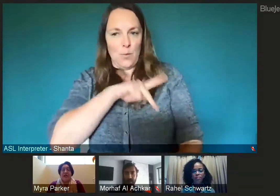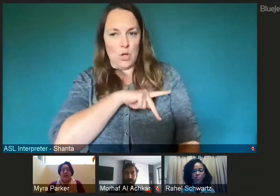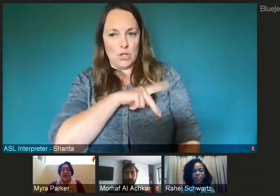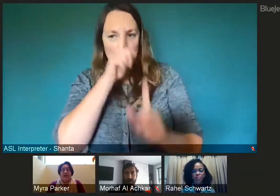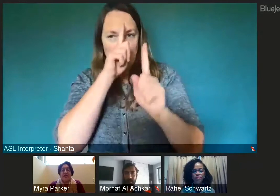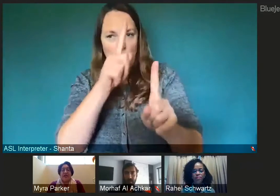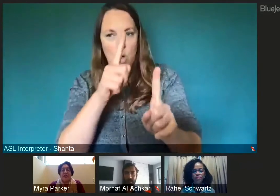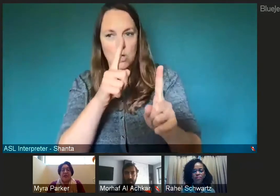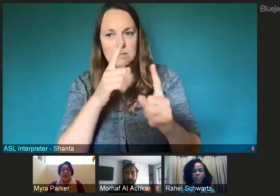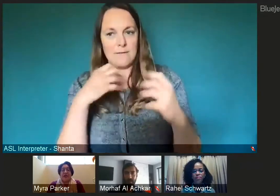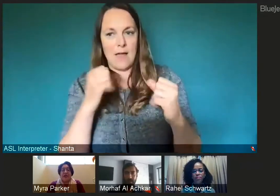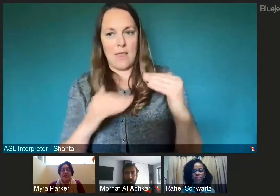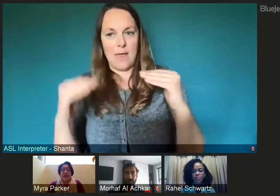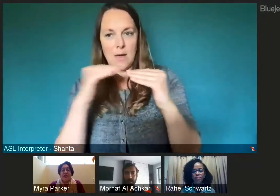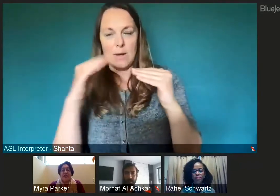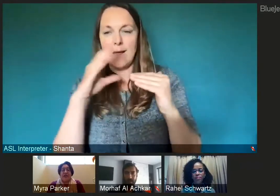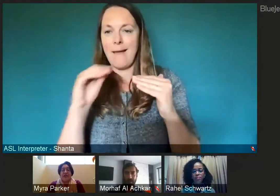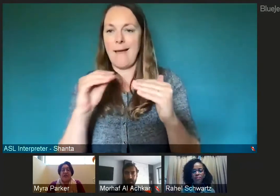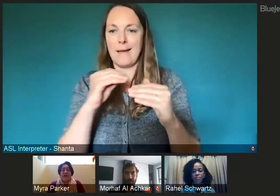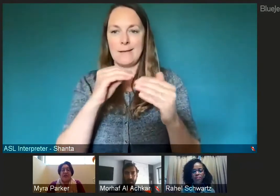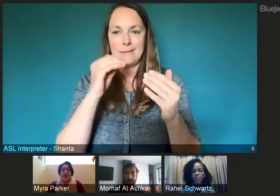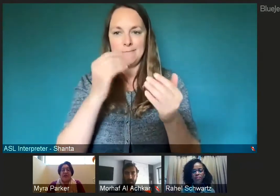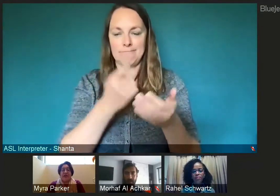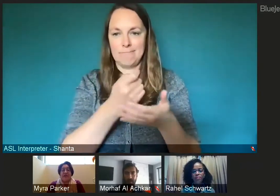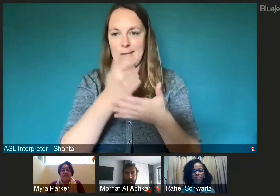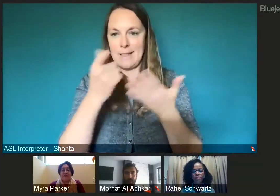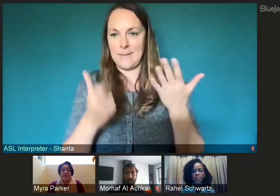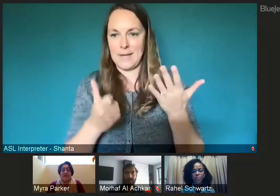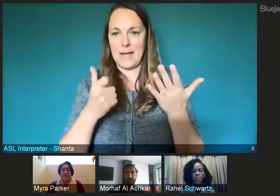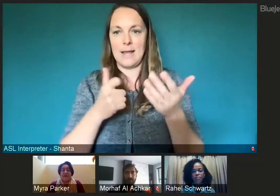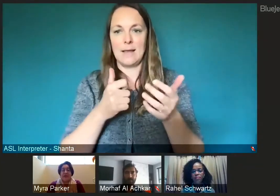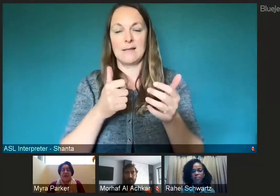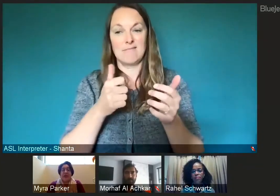and eliminating avoidable health inequities and health disparities.